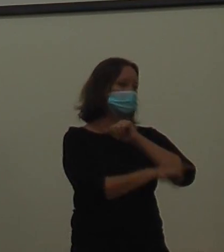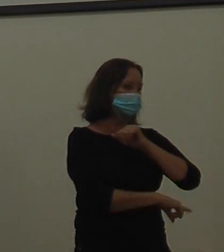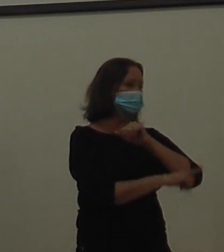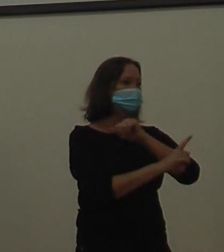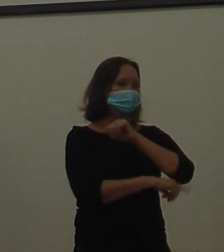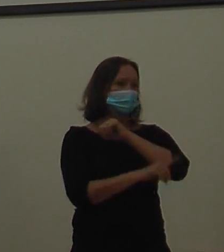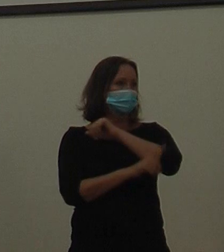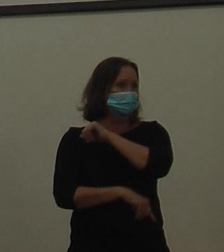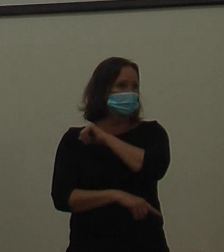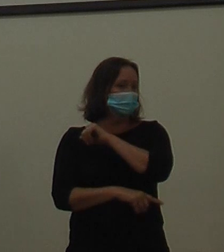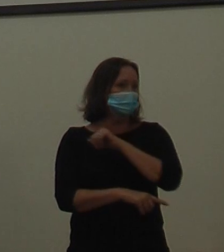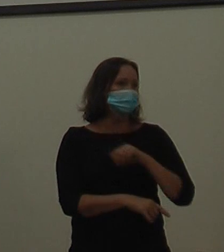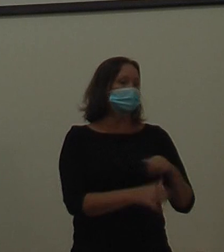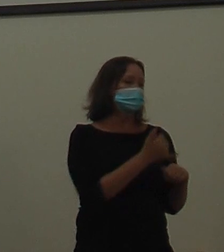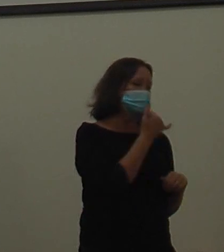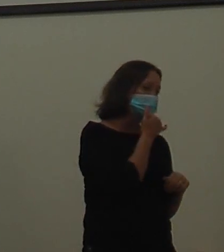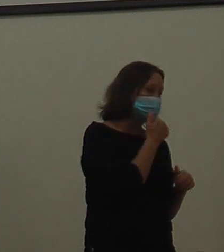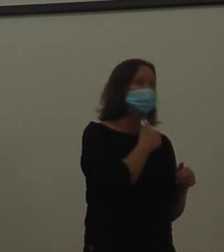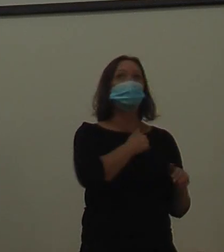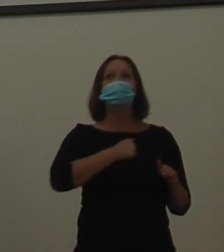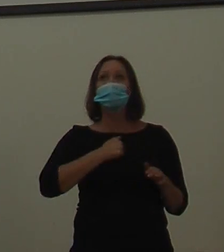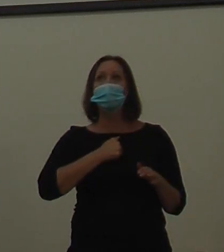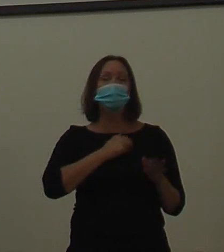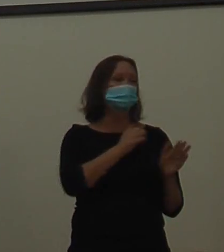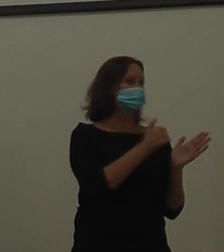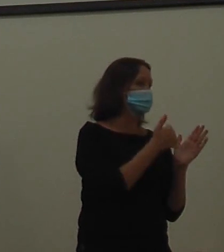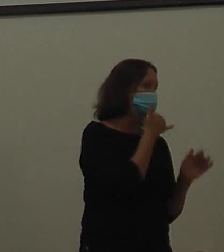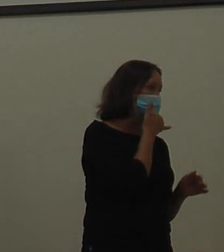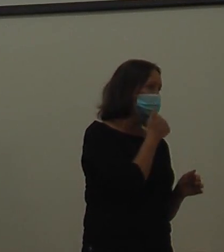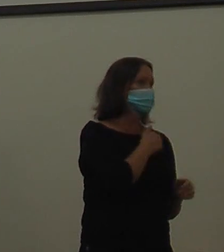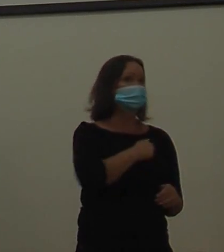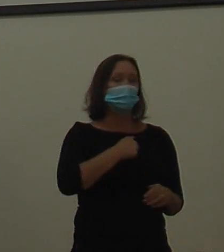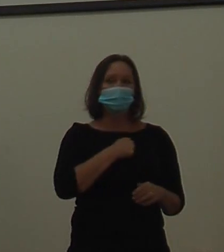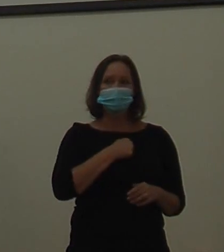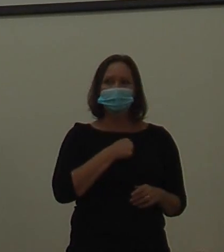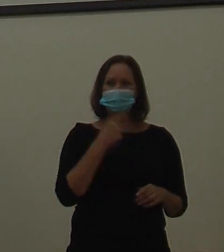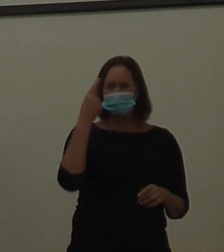Do you think the same thing could be happening to us today?